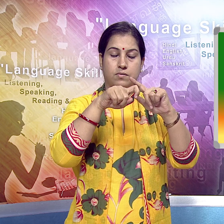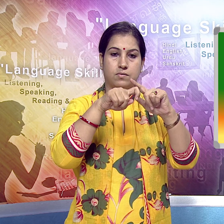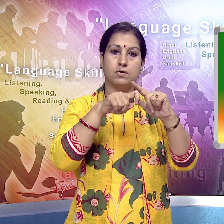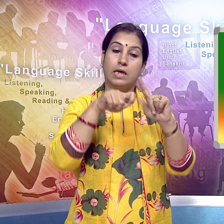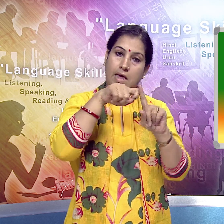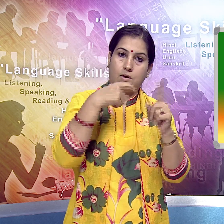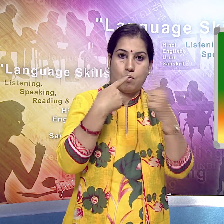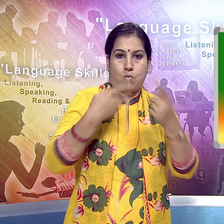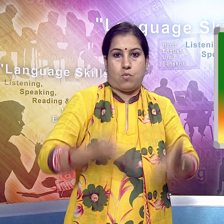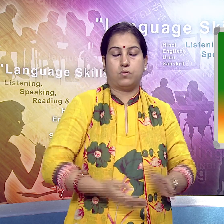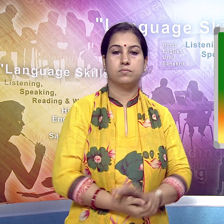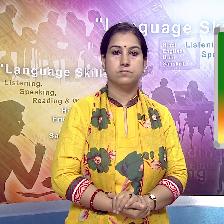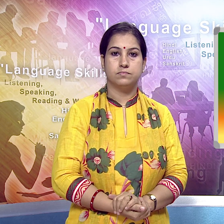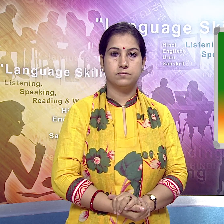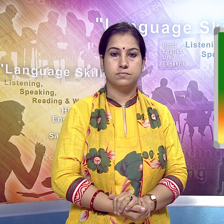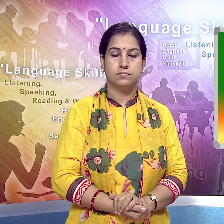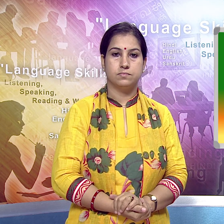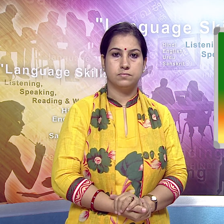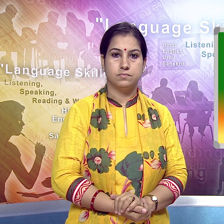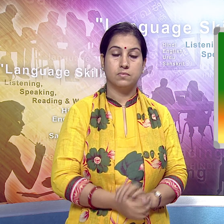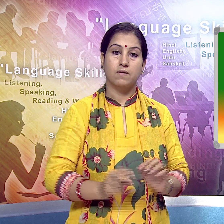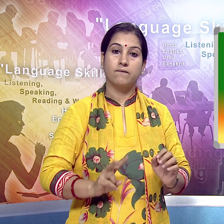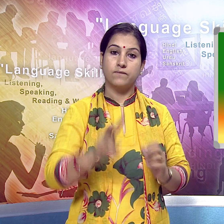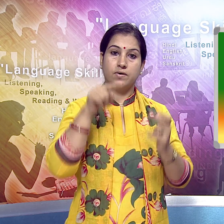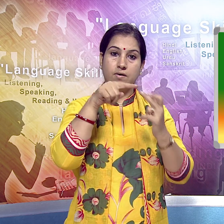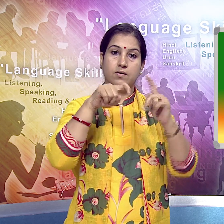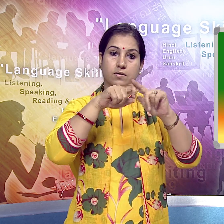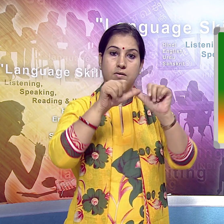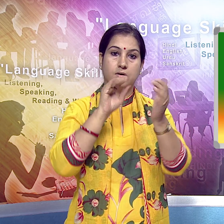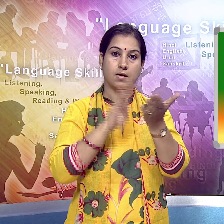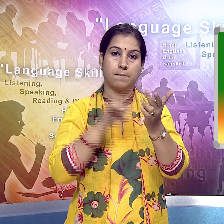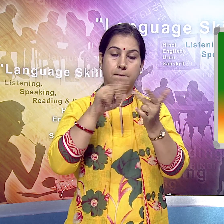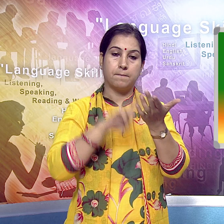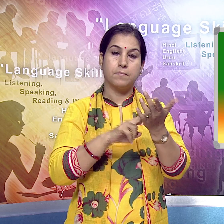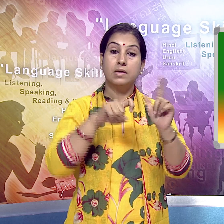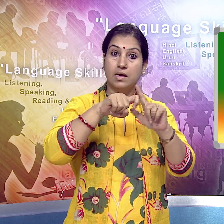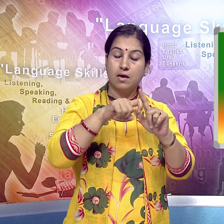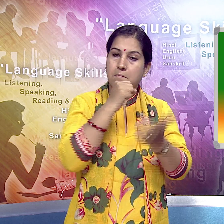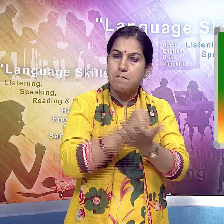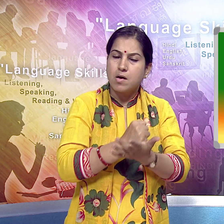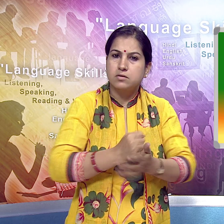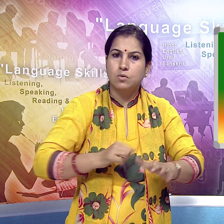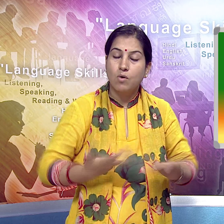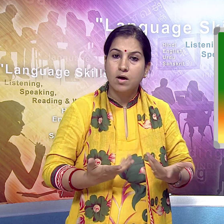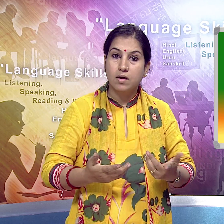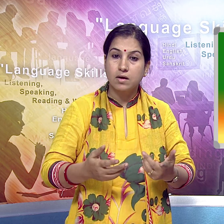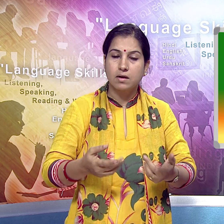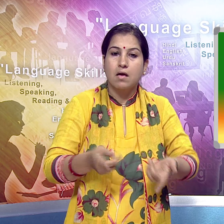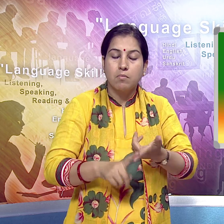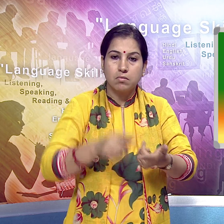Vitamin K, most of us know that vitamin K is necessary for the clotting of the blood.